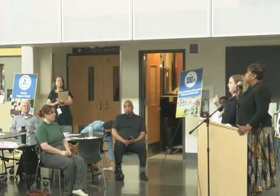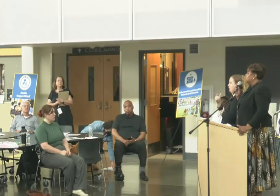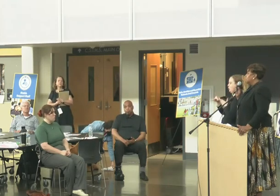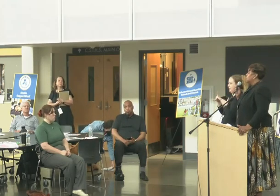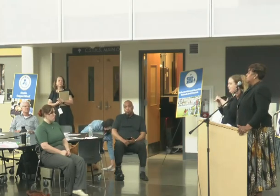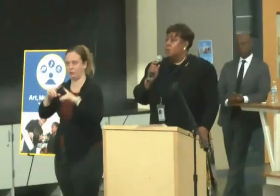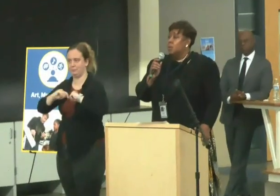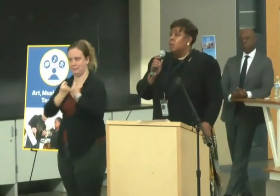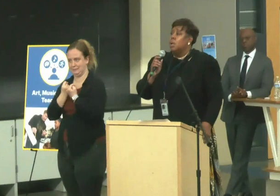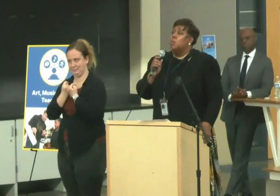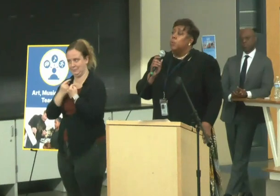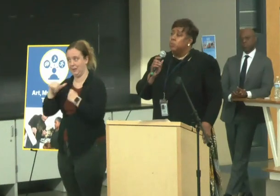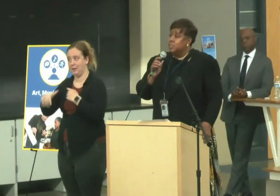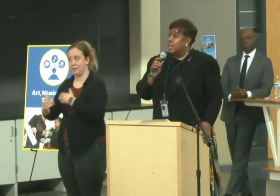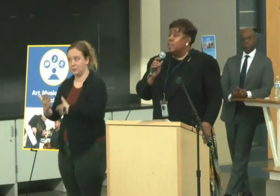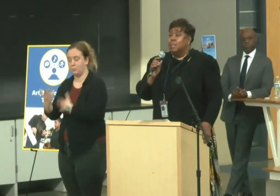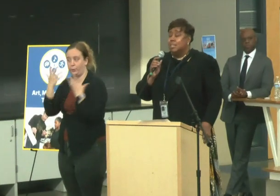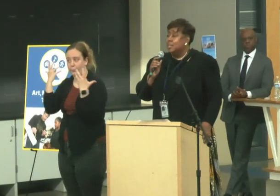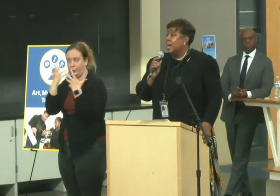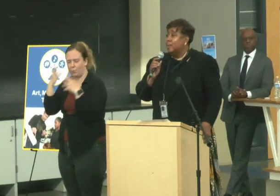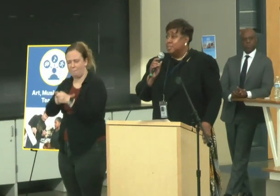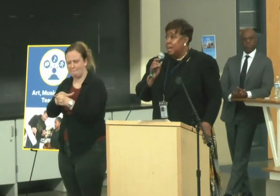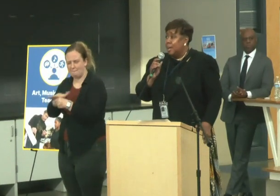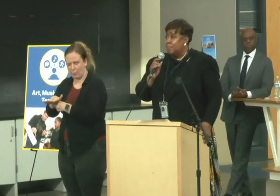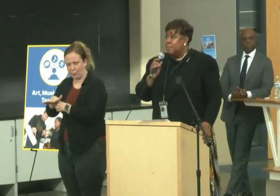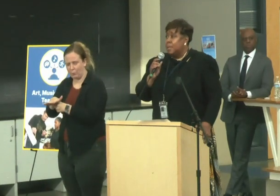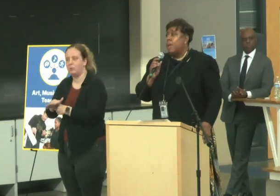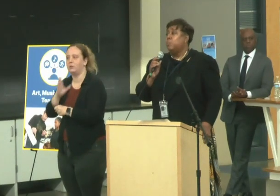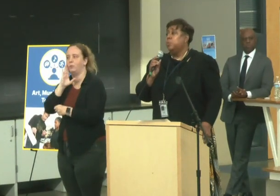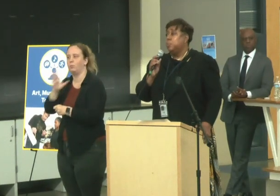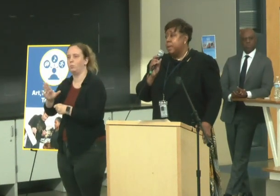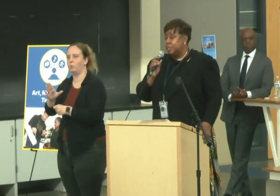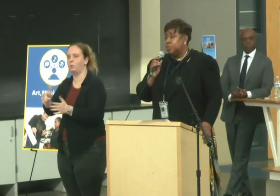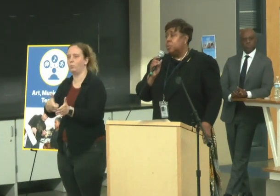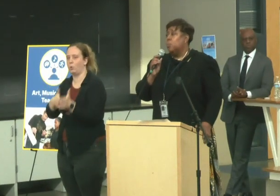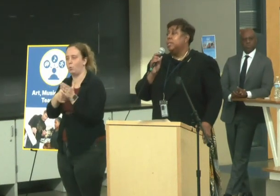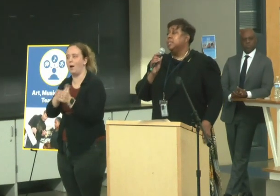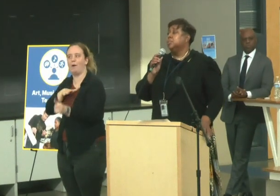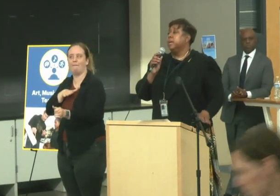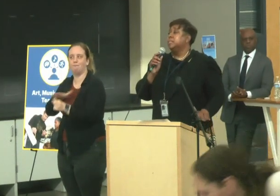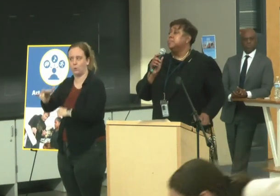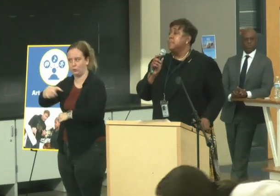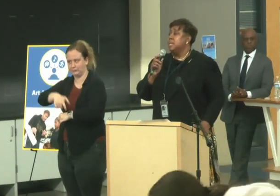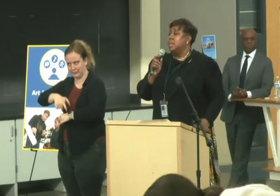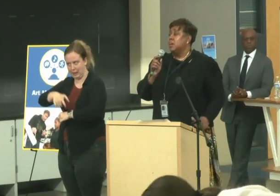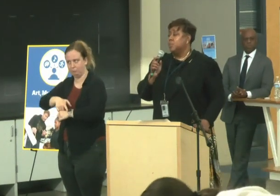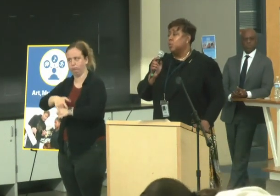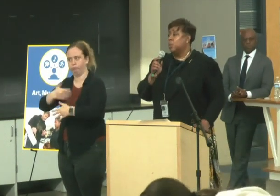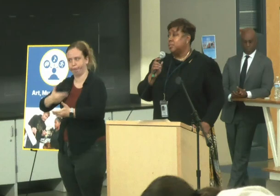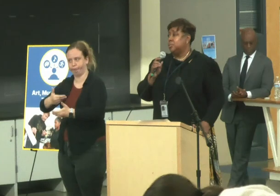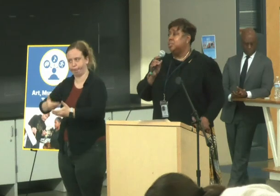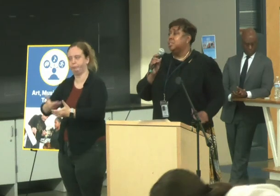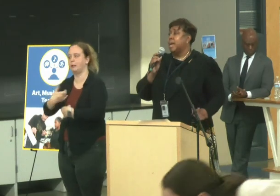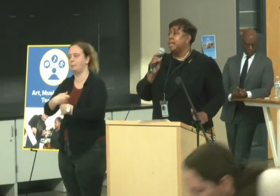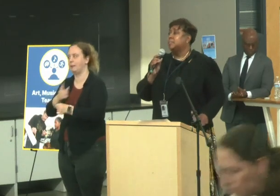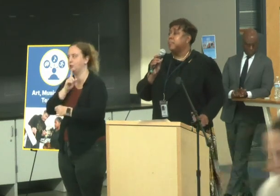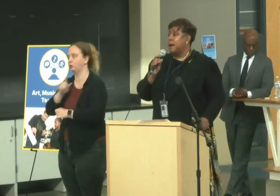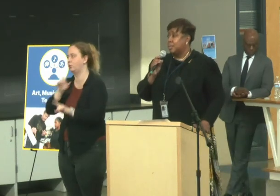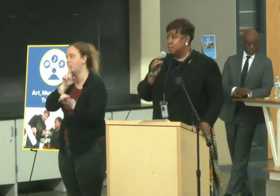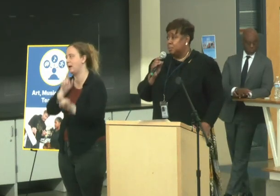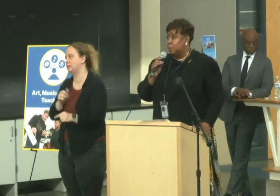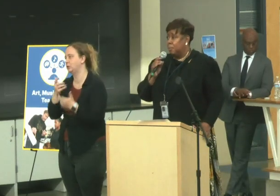morning. We will take the entire time, and we will make sure that we get to as many of your questions